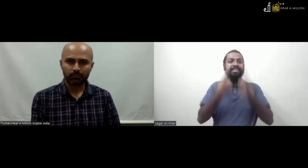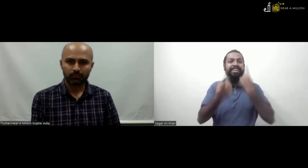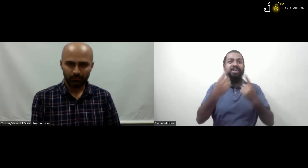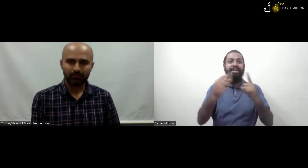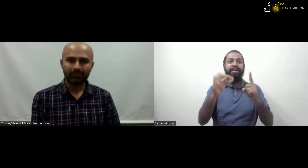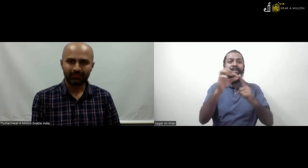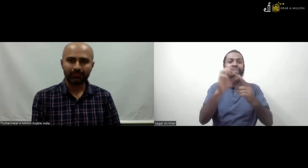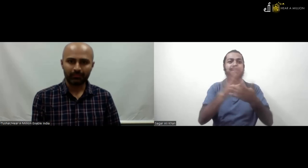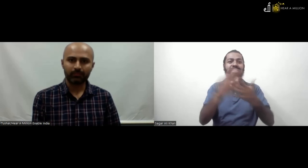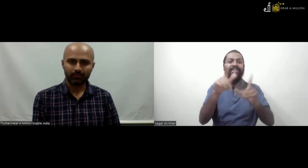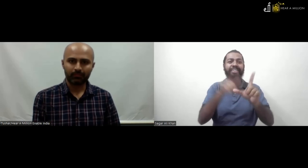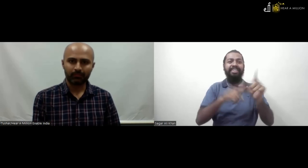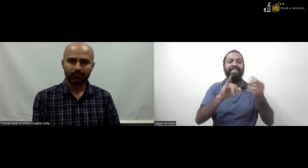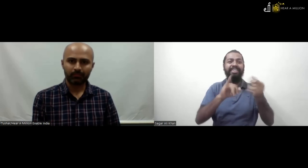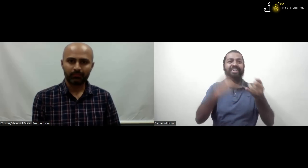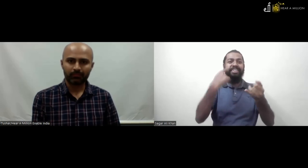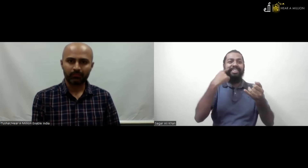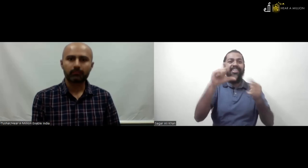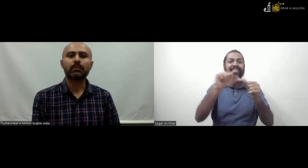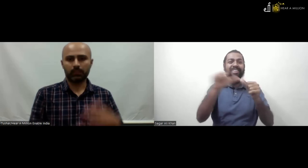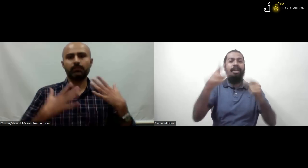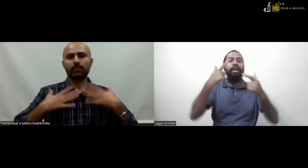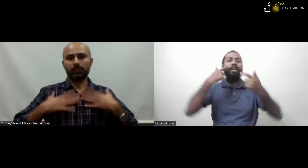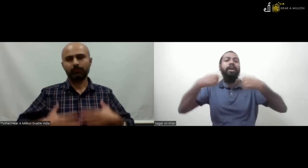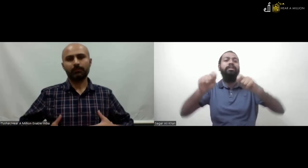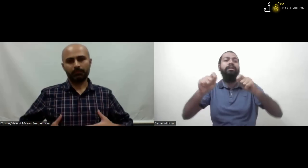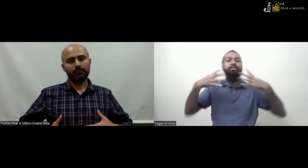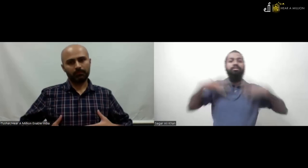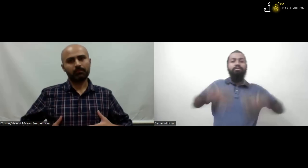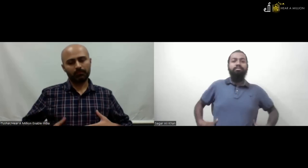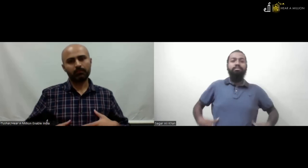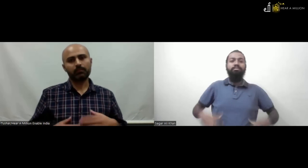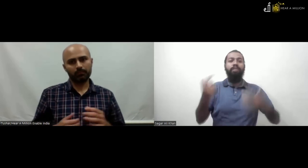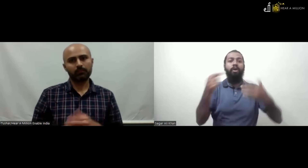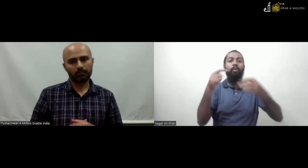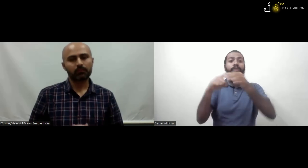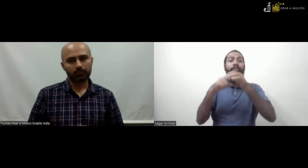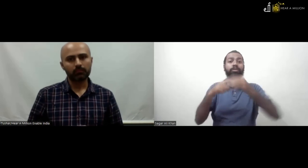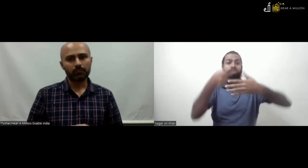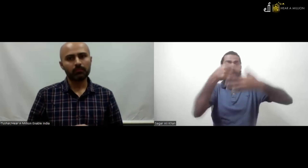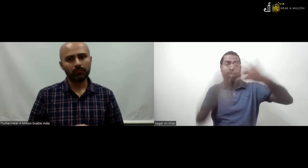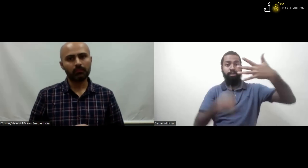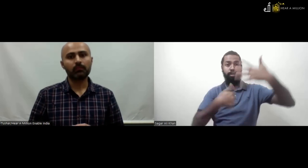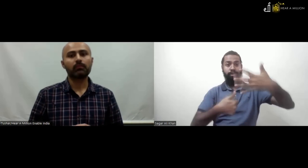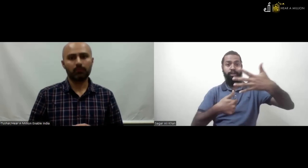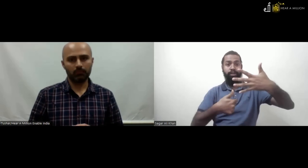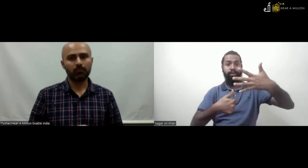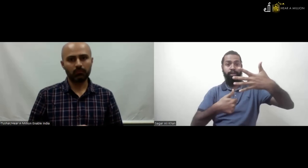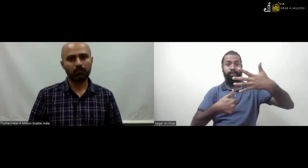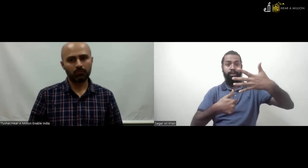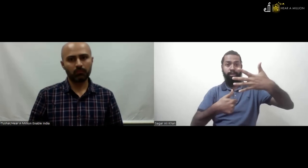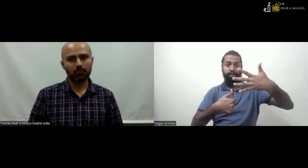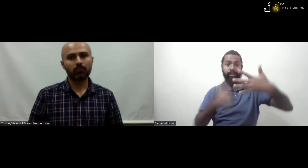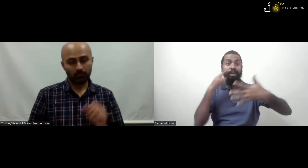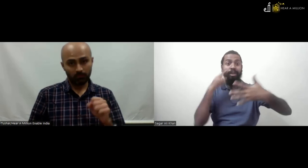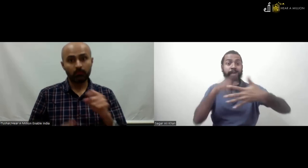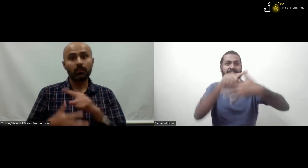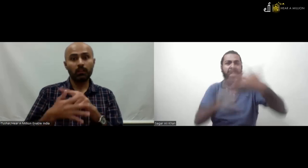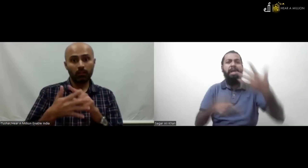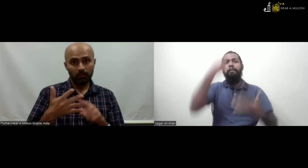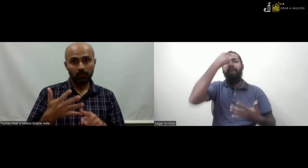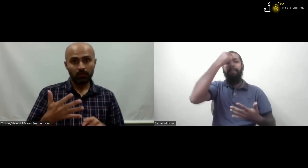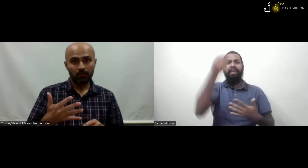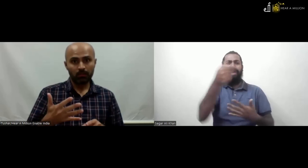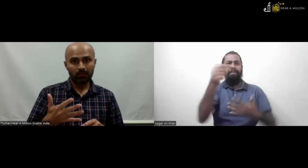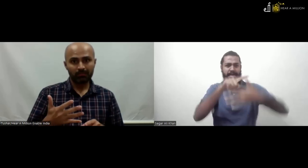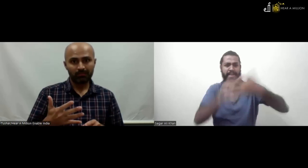So I chose that. And then there are physical fitness checks also, which they do. There's a test which they need to do. There are a lot of questions, 5